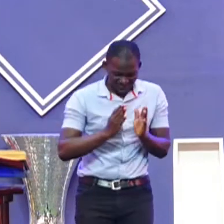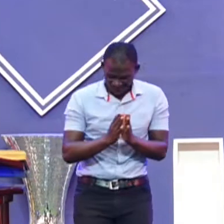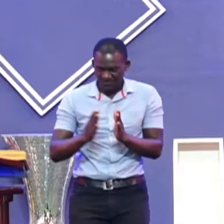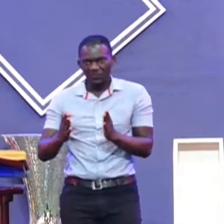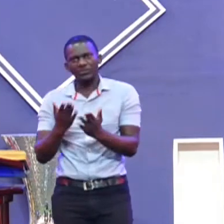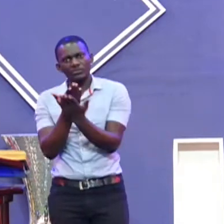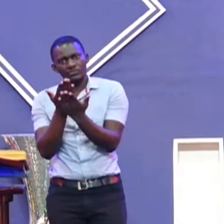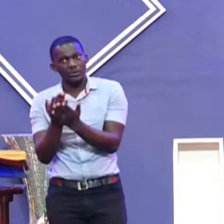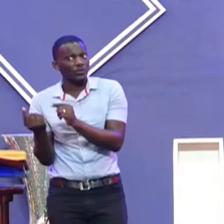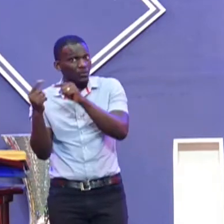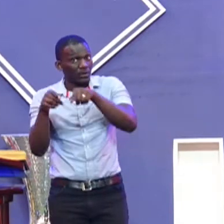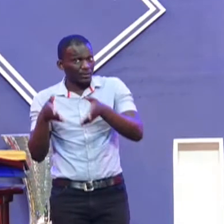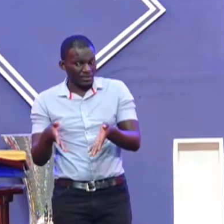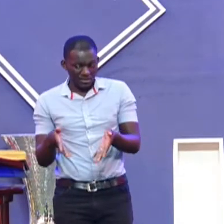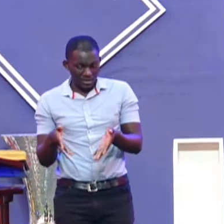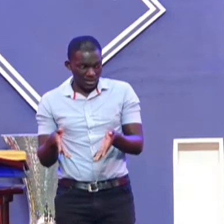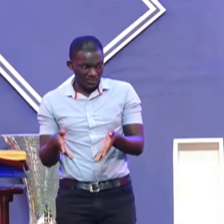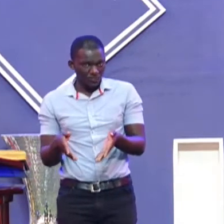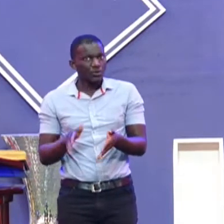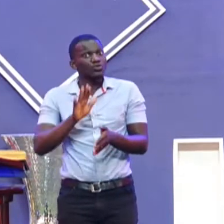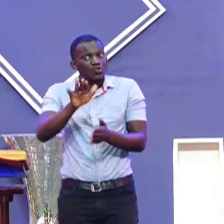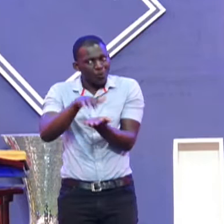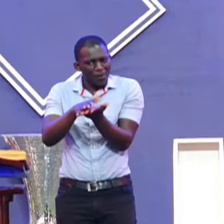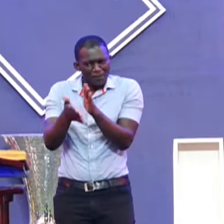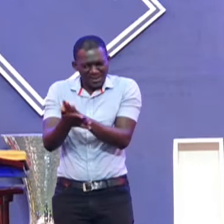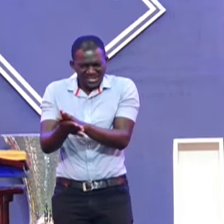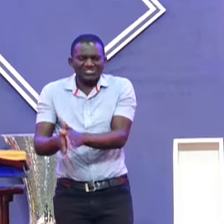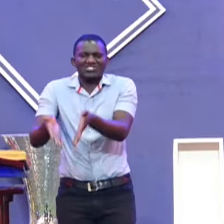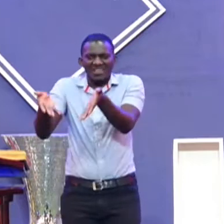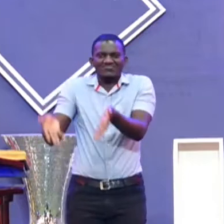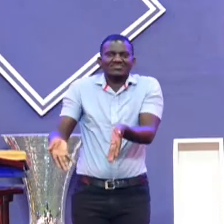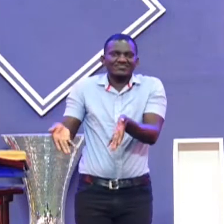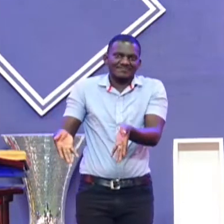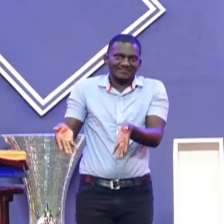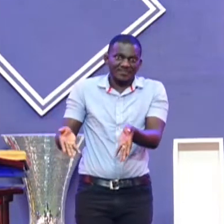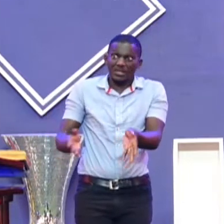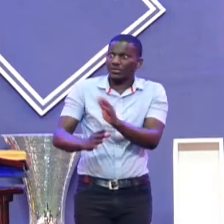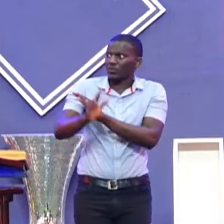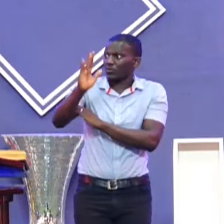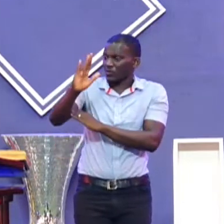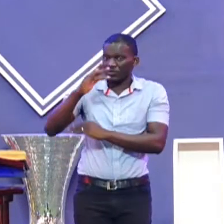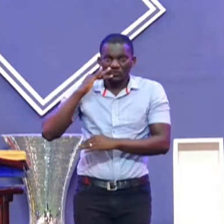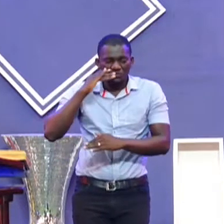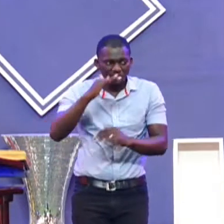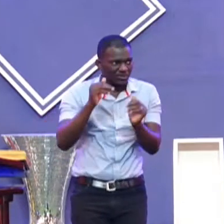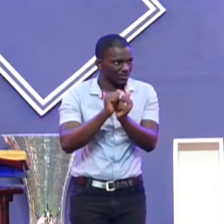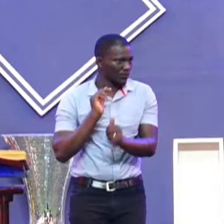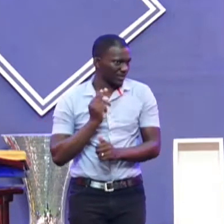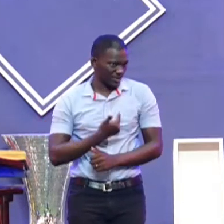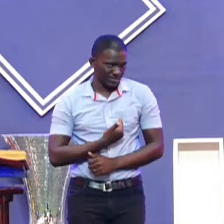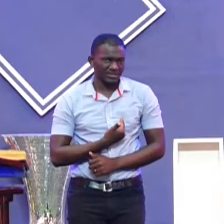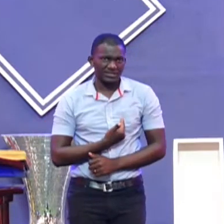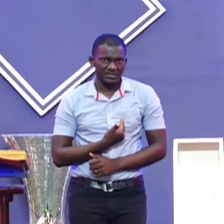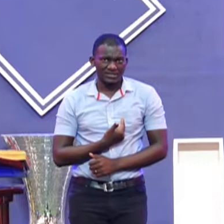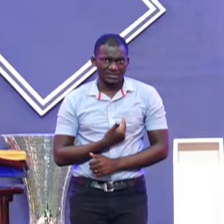you that you come and attend. Chiterekecho wechiri. Because your package is in this place. Kama agenda kogira nafe. The Lord is going to